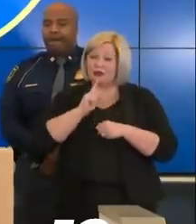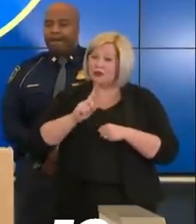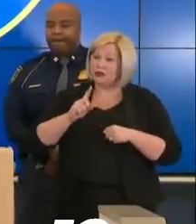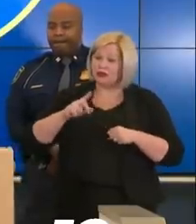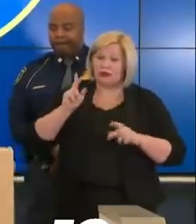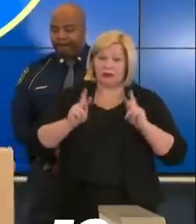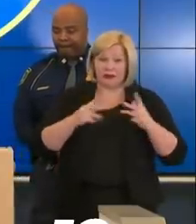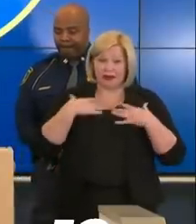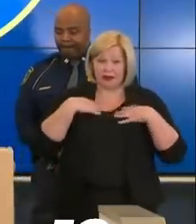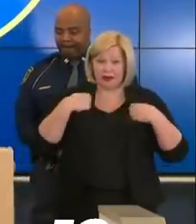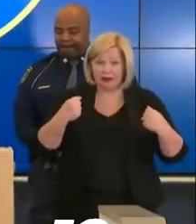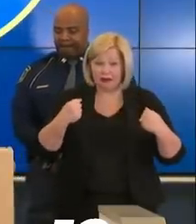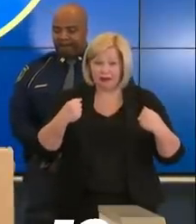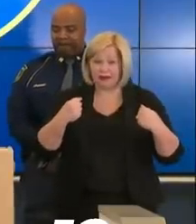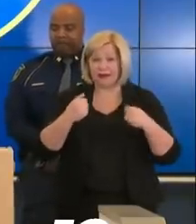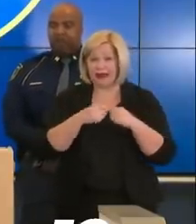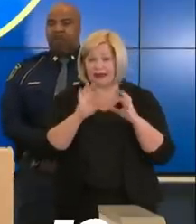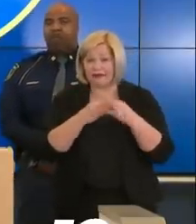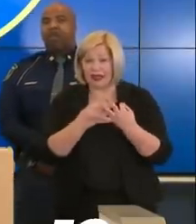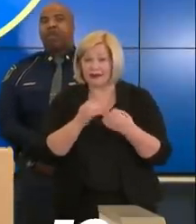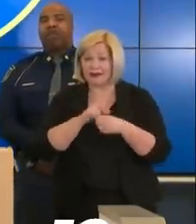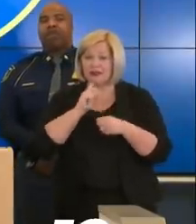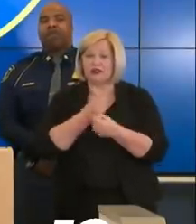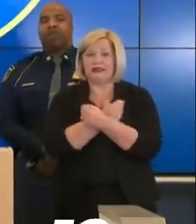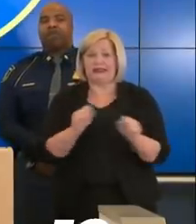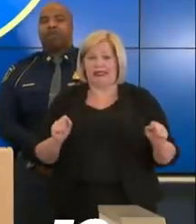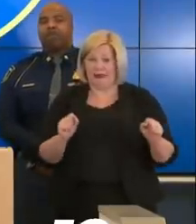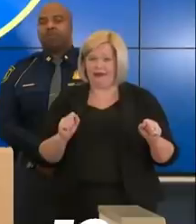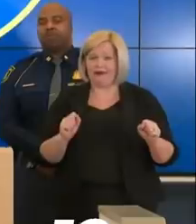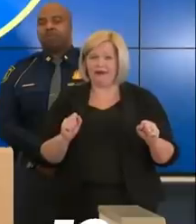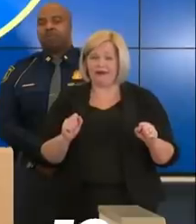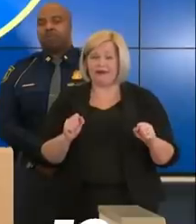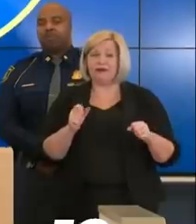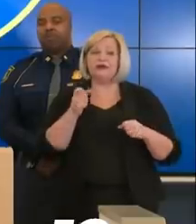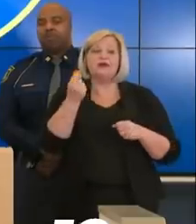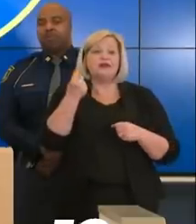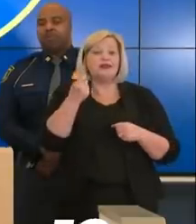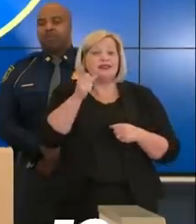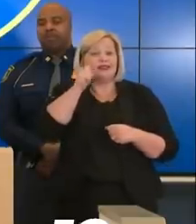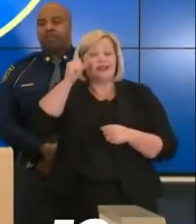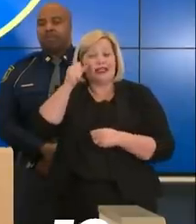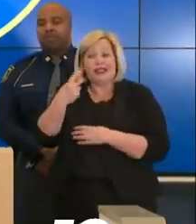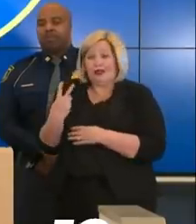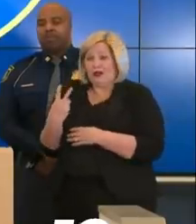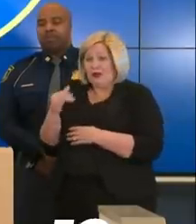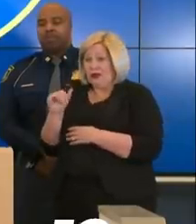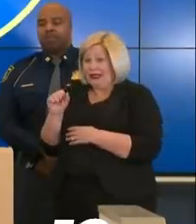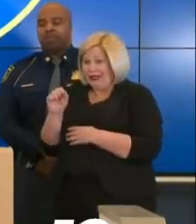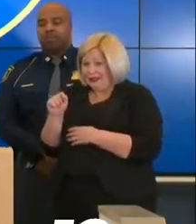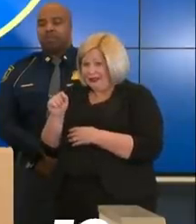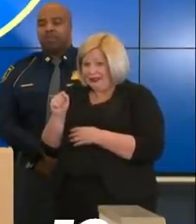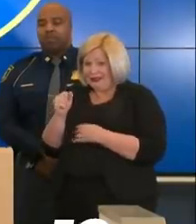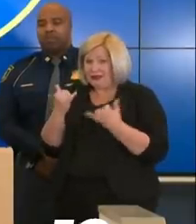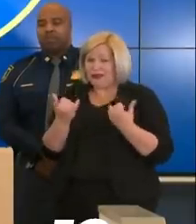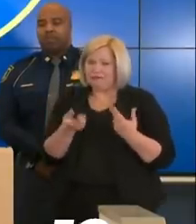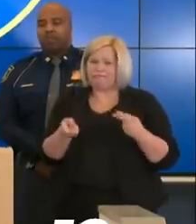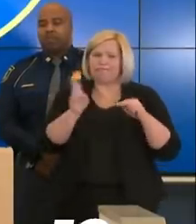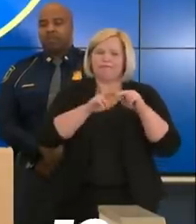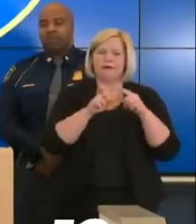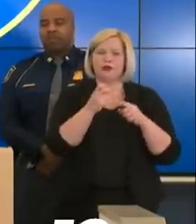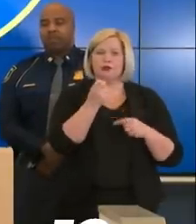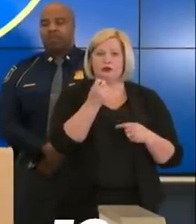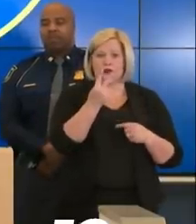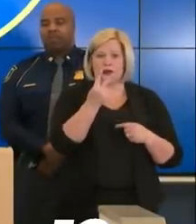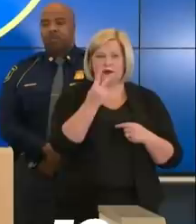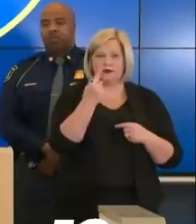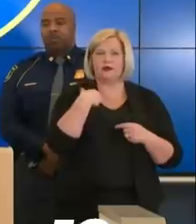public health and keep our families safe. We had 2 cases yesterday. Today we have 12. We expect